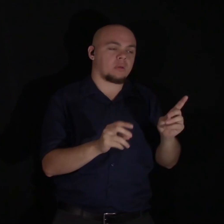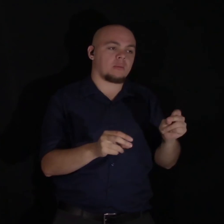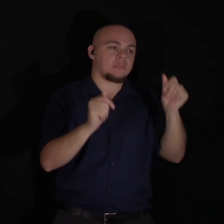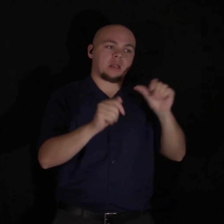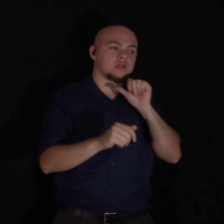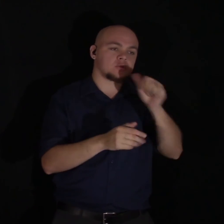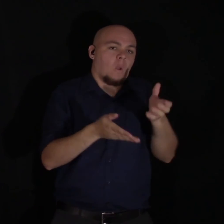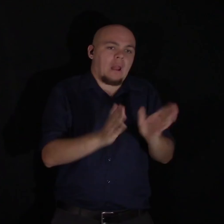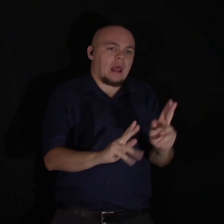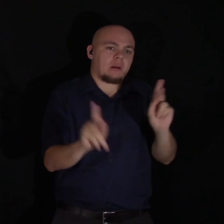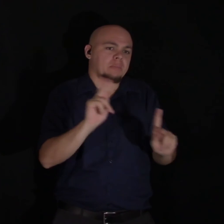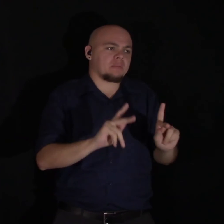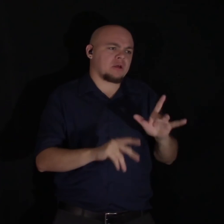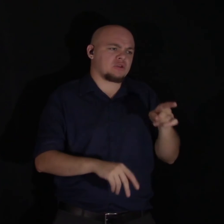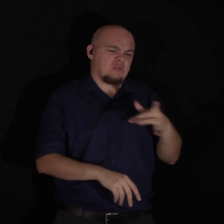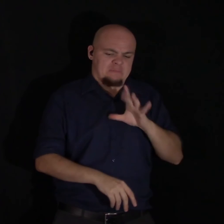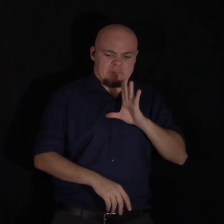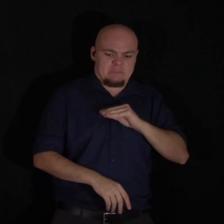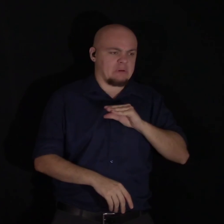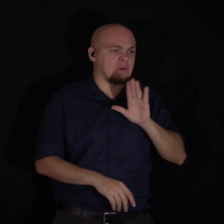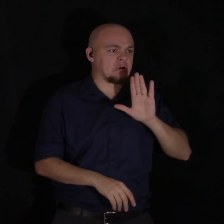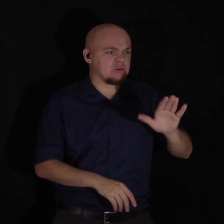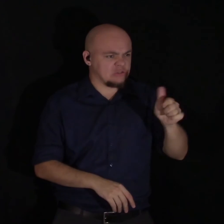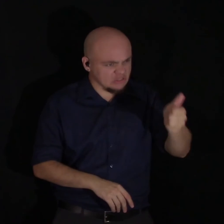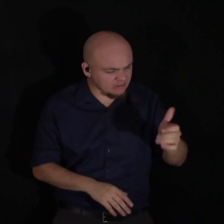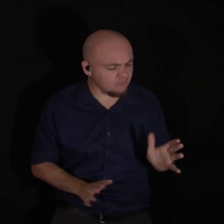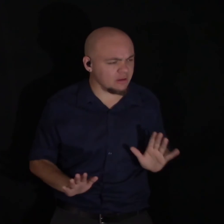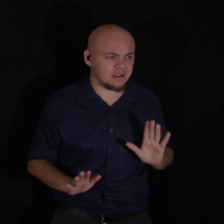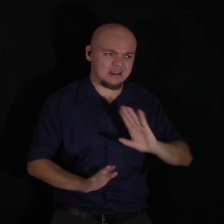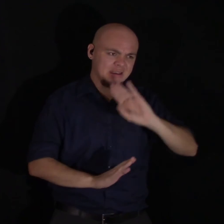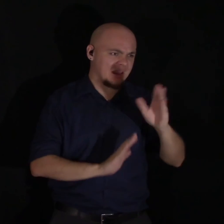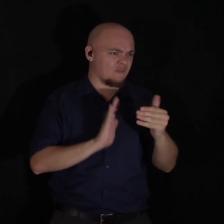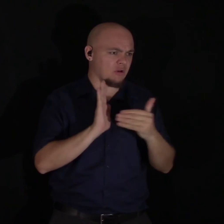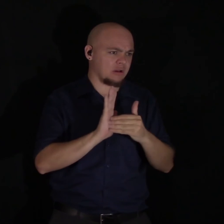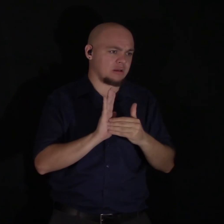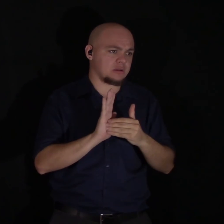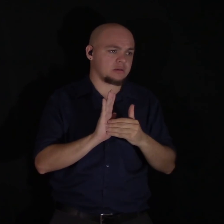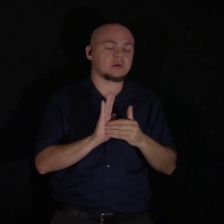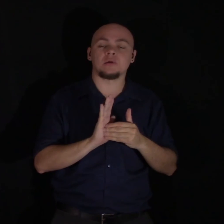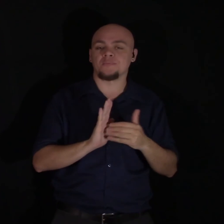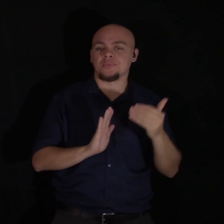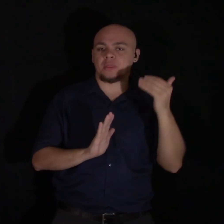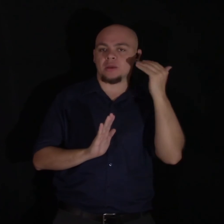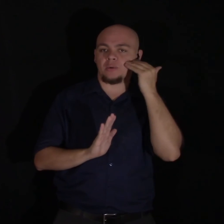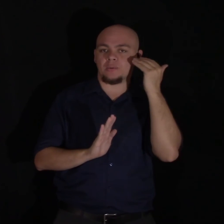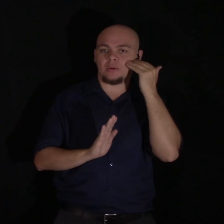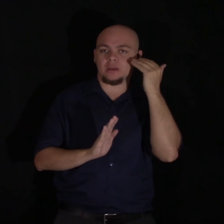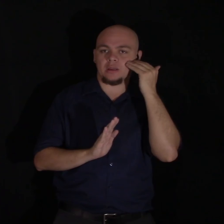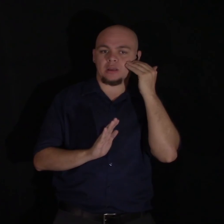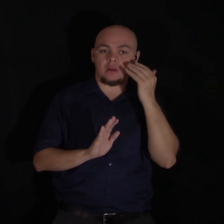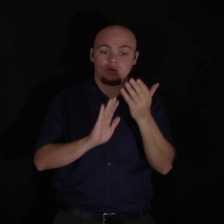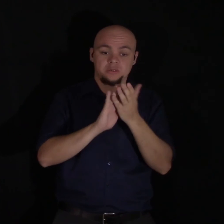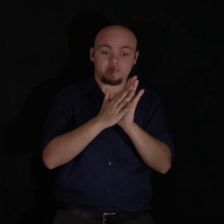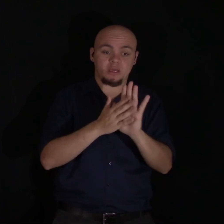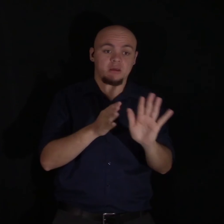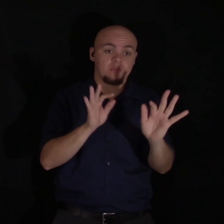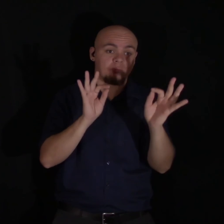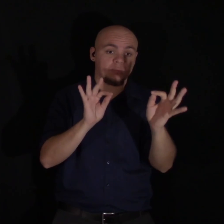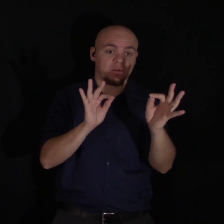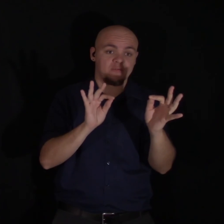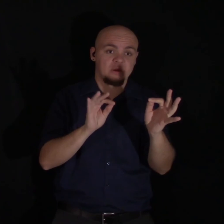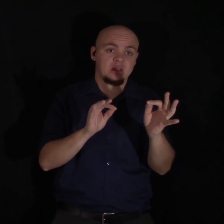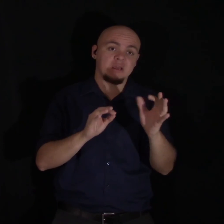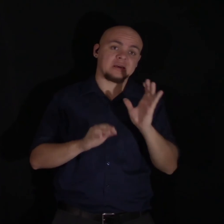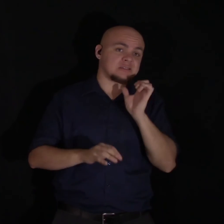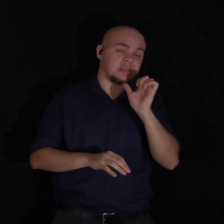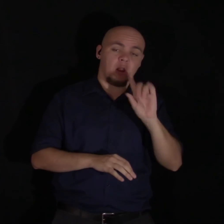never let anybody make you feel bad about yourself again. But we all know that feeding the need for perfection is not just about our